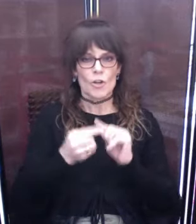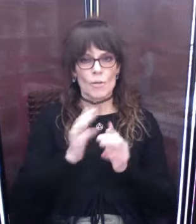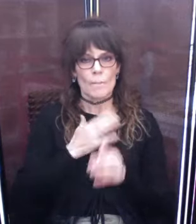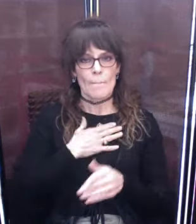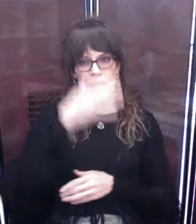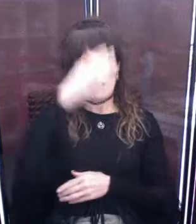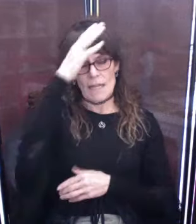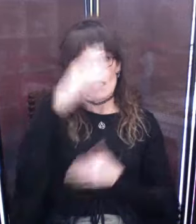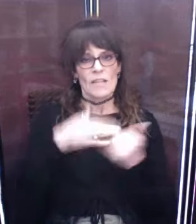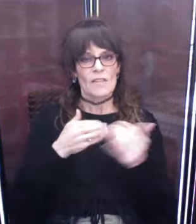them, he's dead.